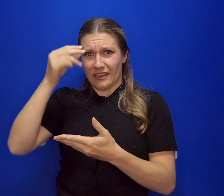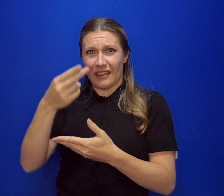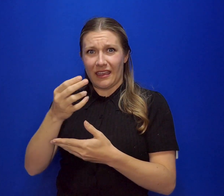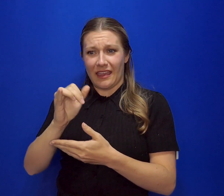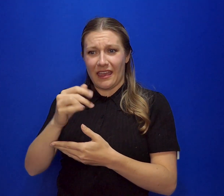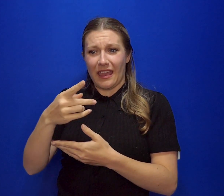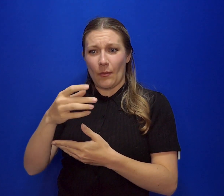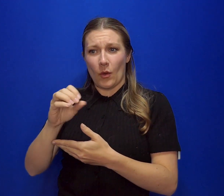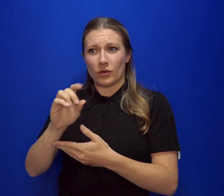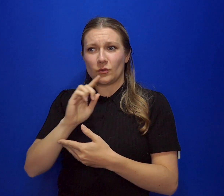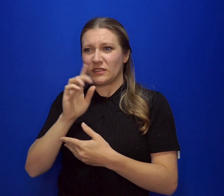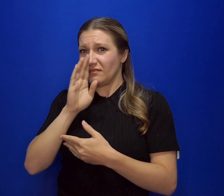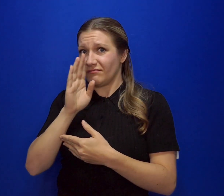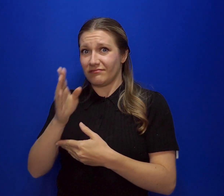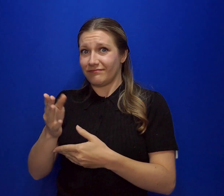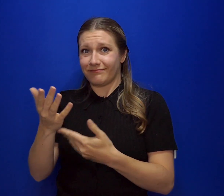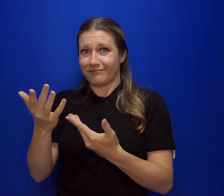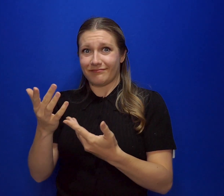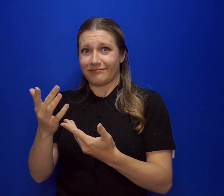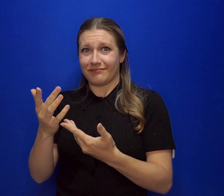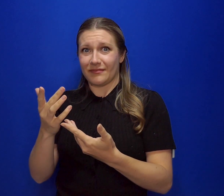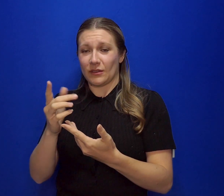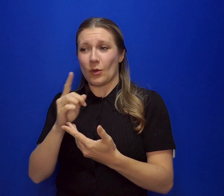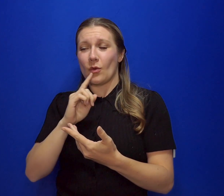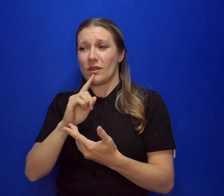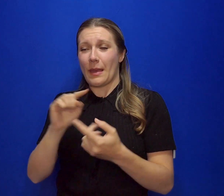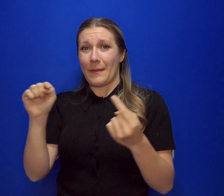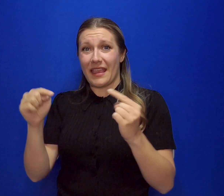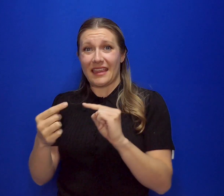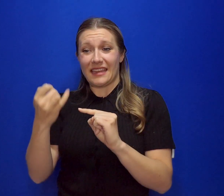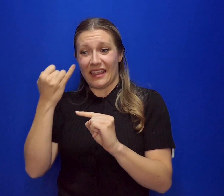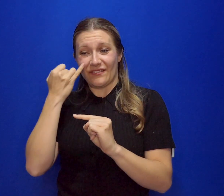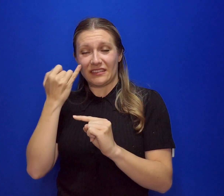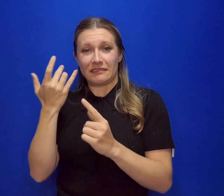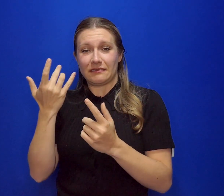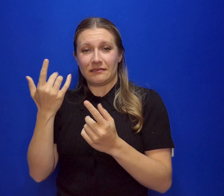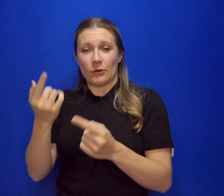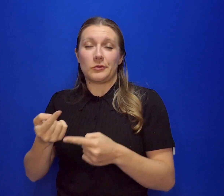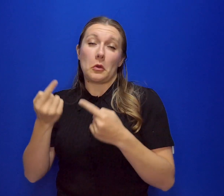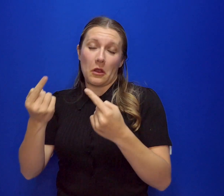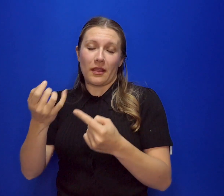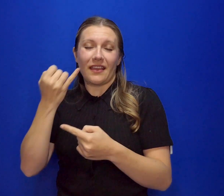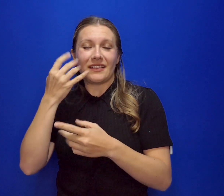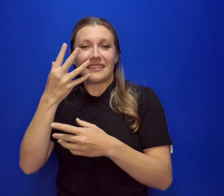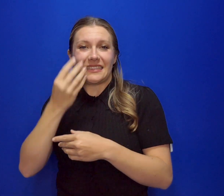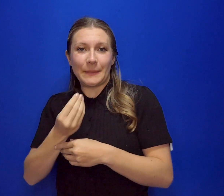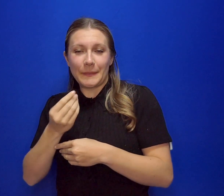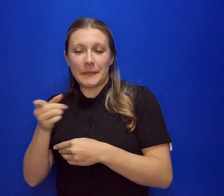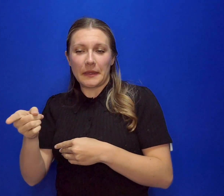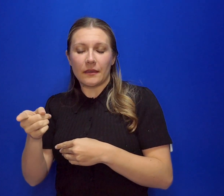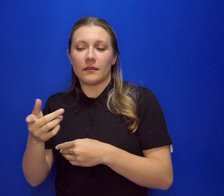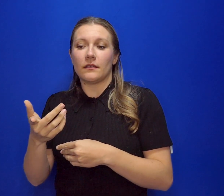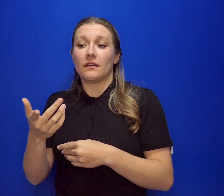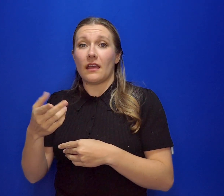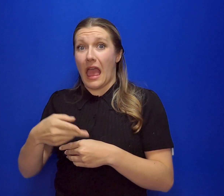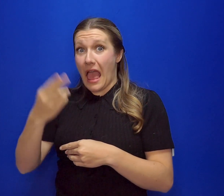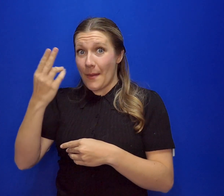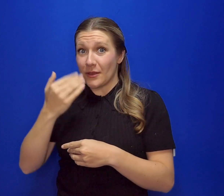actually pretty straightforward and they're only a massive pain when my daughter's asleep. High blood sugars produce far more fear in me now.